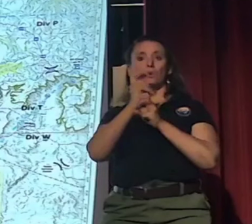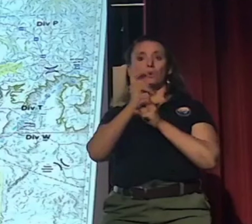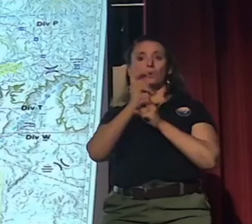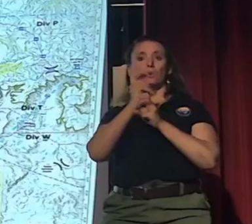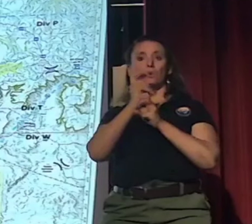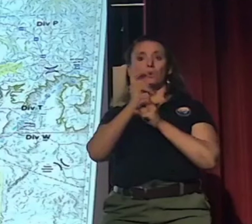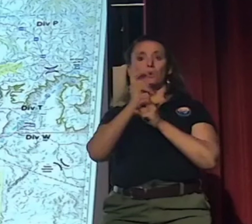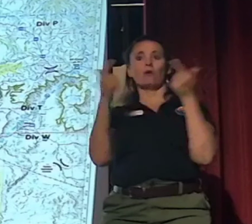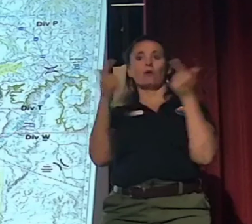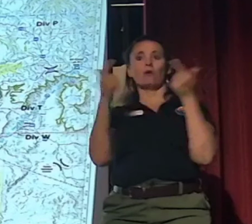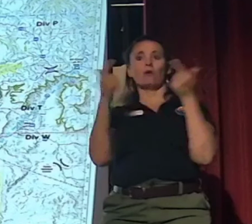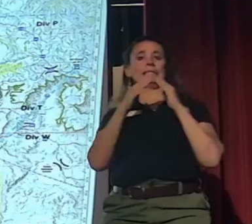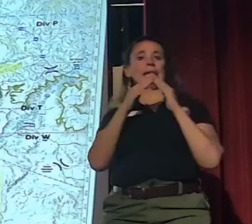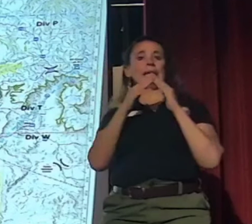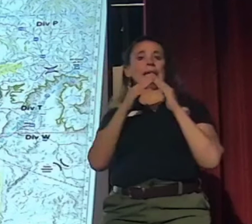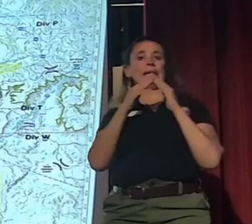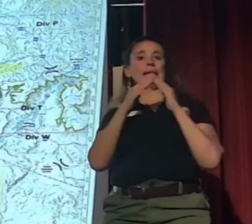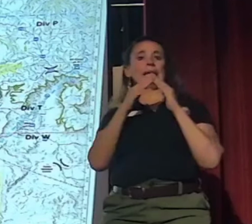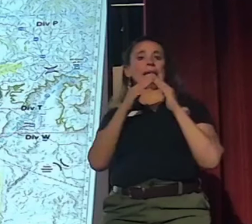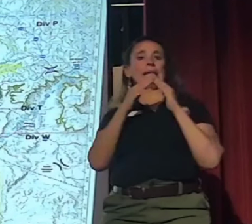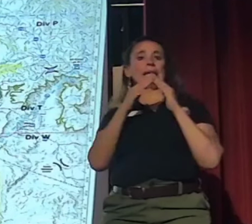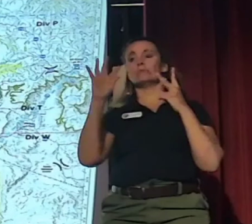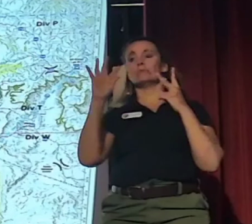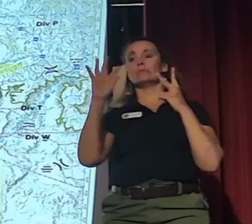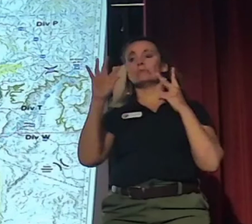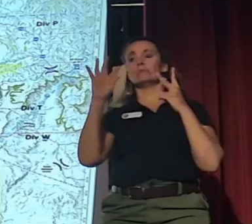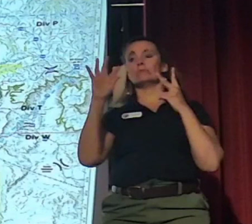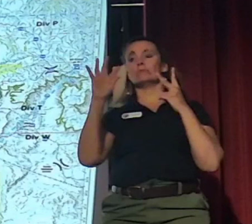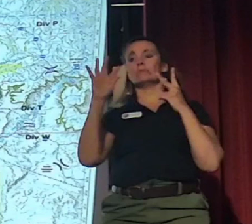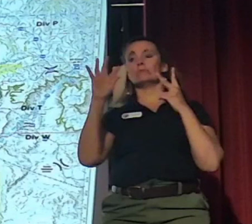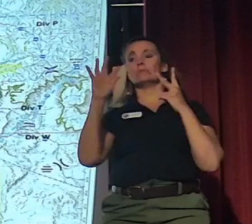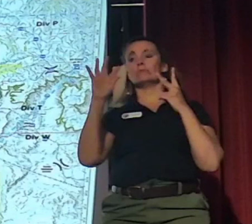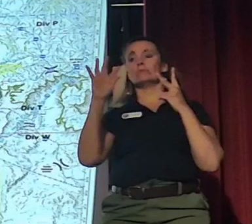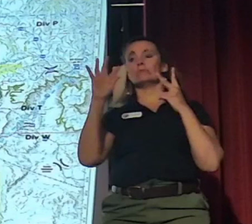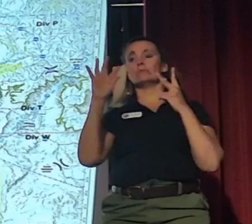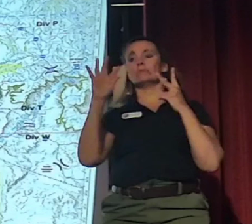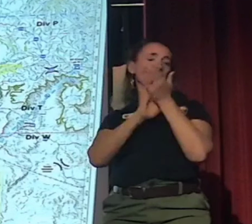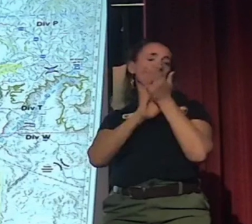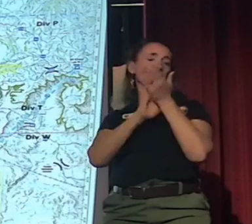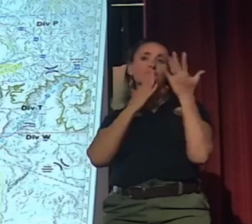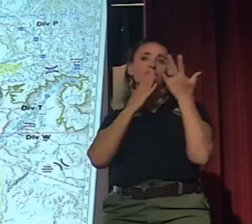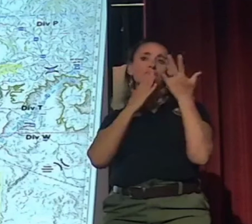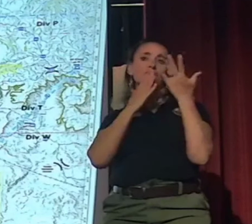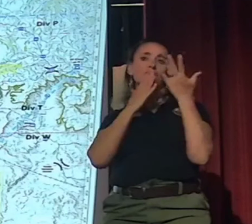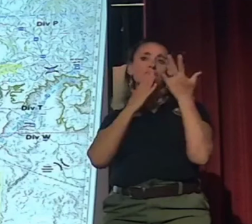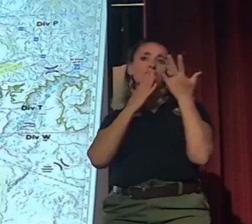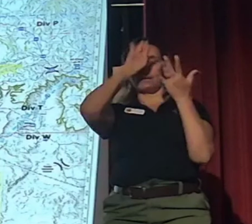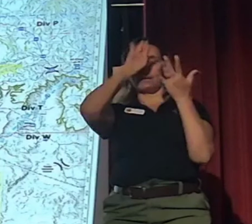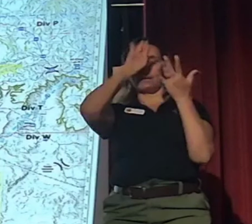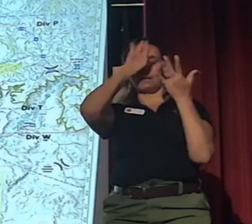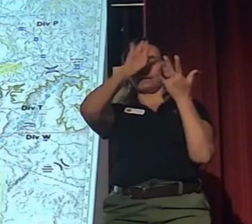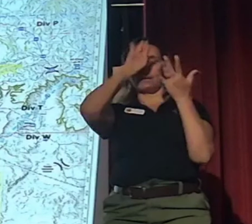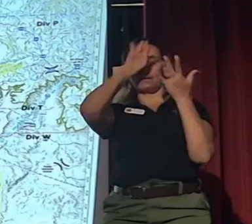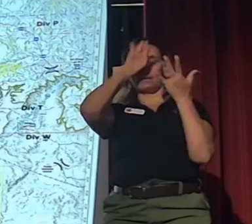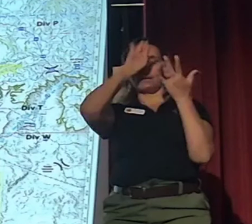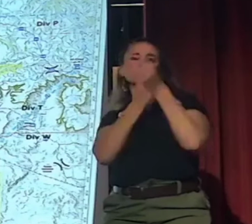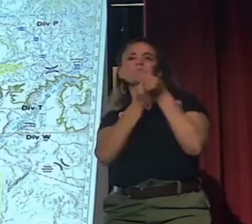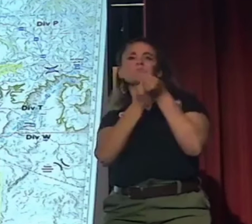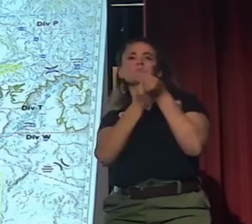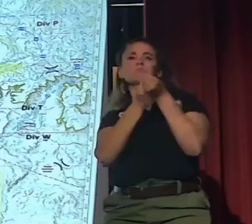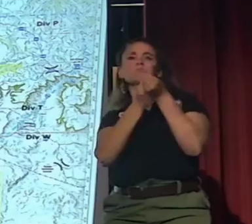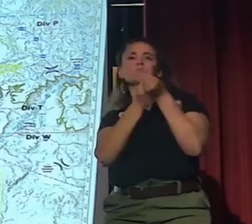the town of Payson, the Forest Service, and I commend the firefighters. We're standing behind the firefighters. They're working hard for